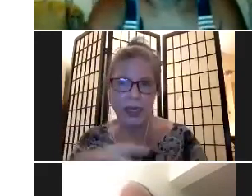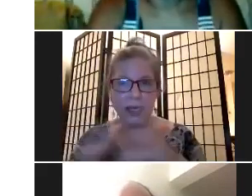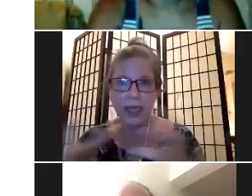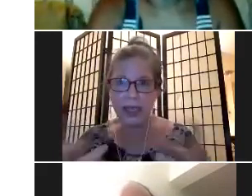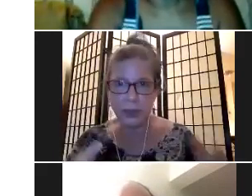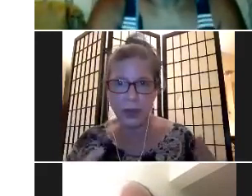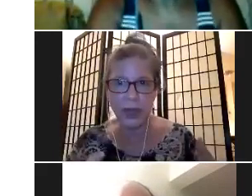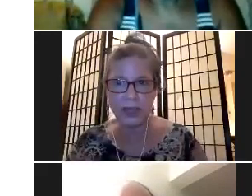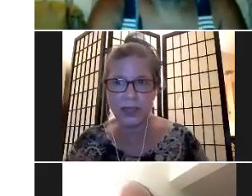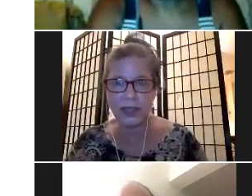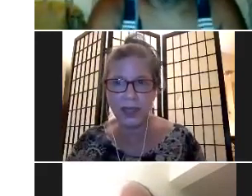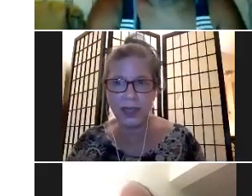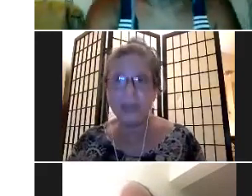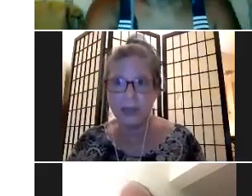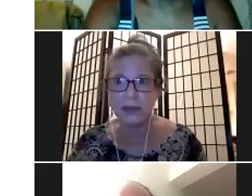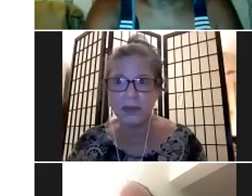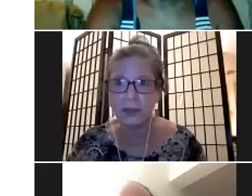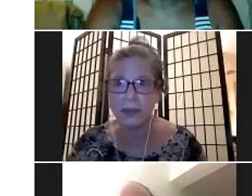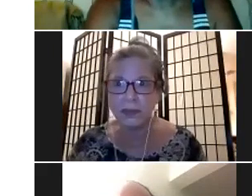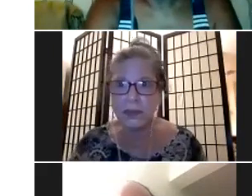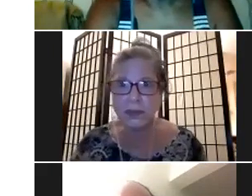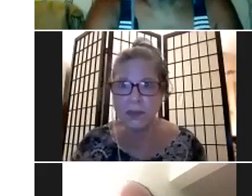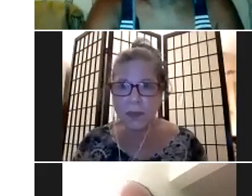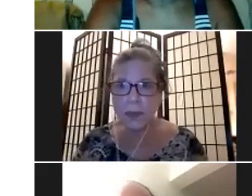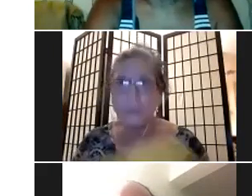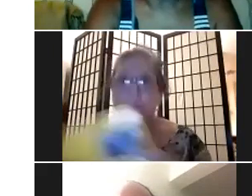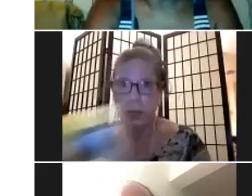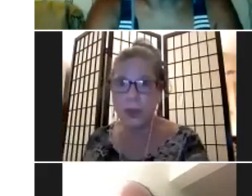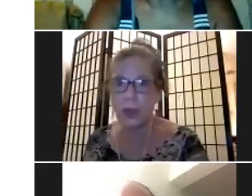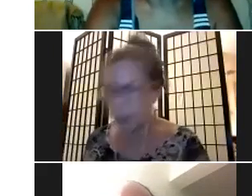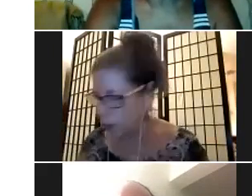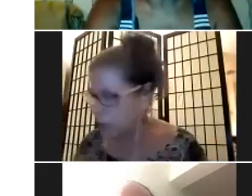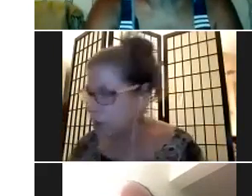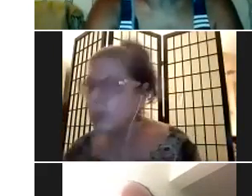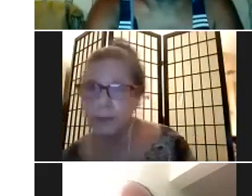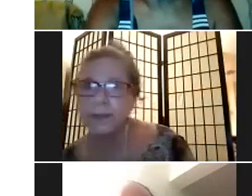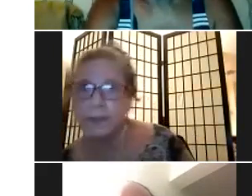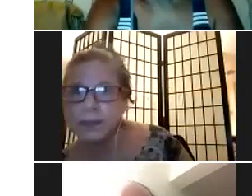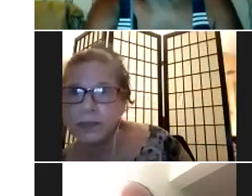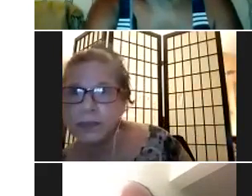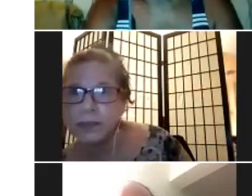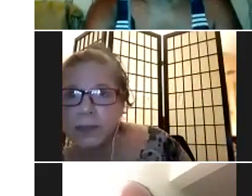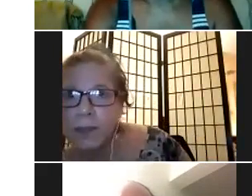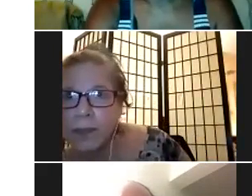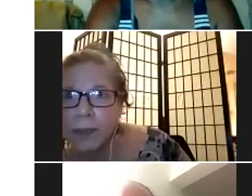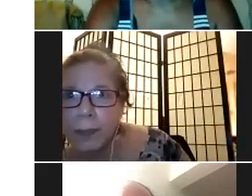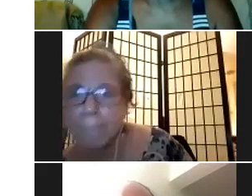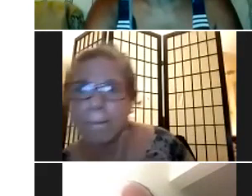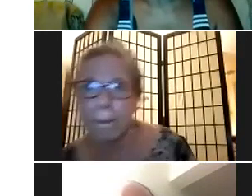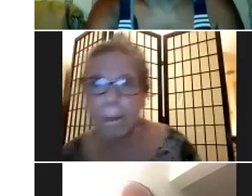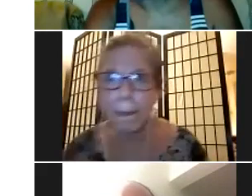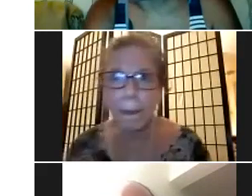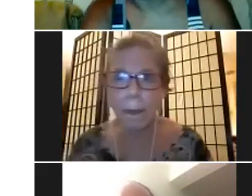cross-culturally experienced. Depending on where you are, what state, that's true, and some